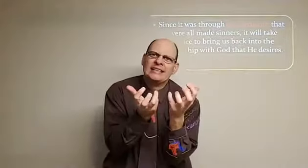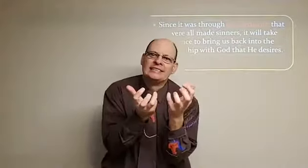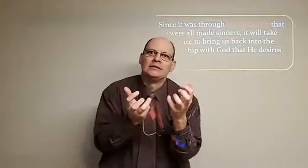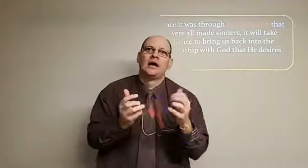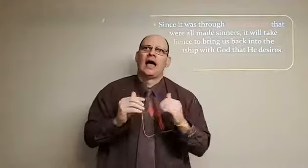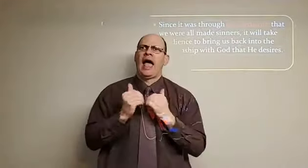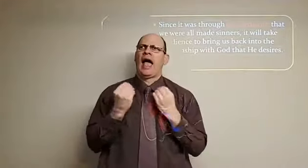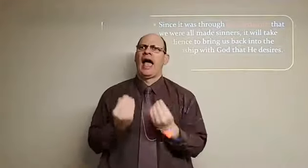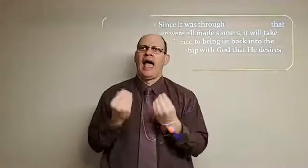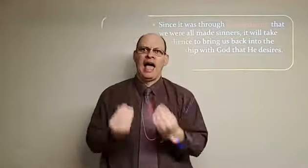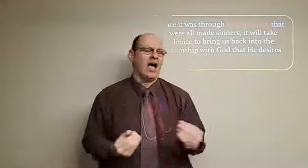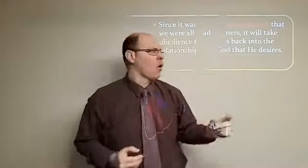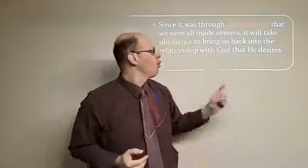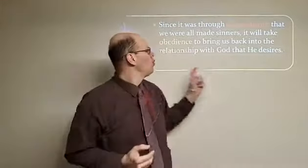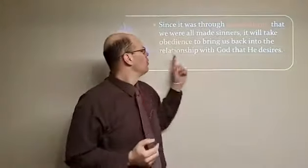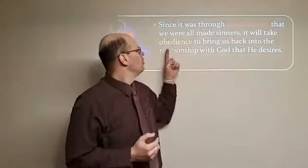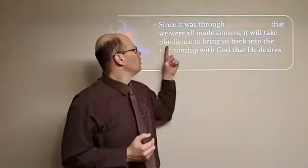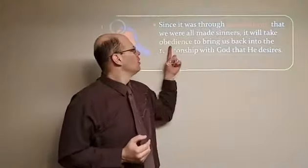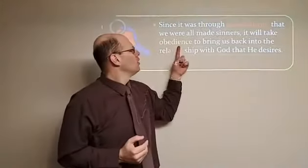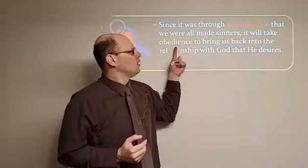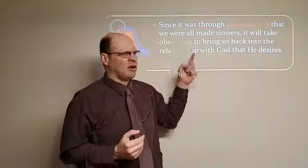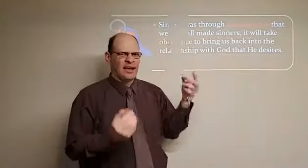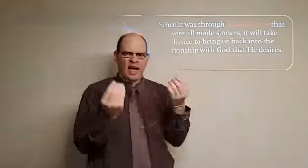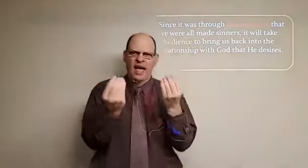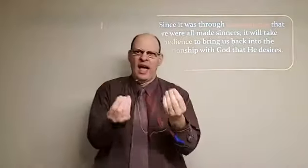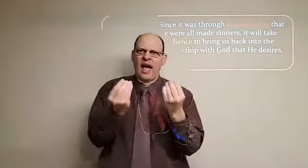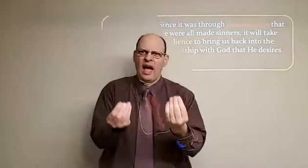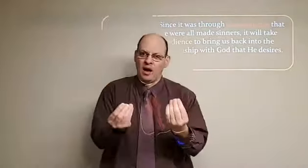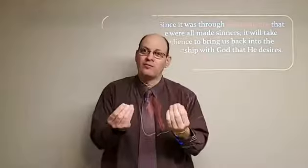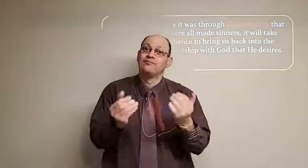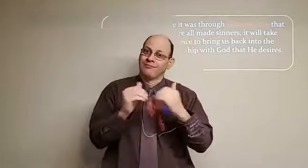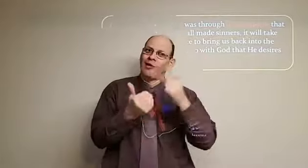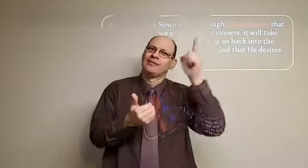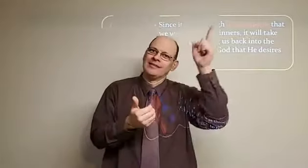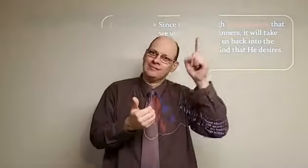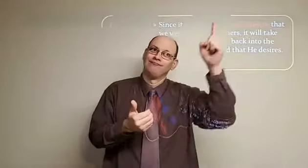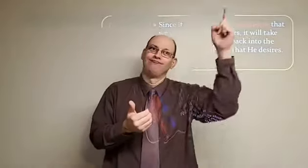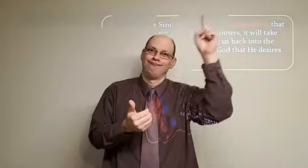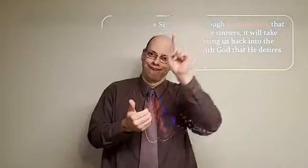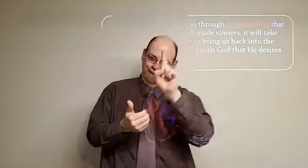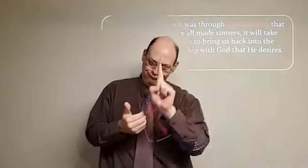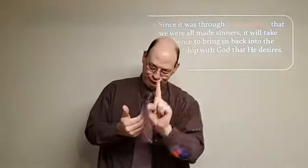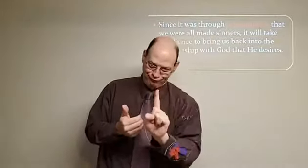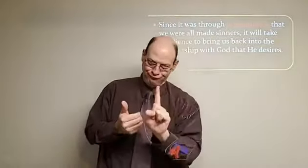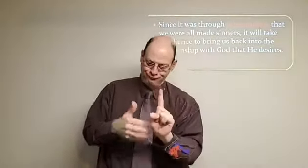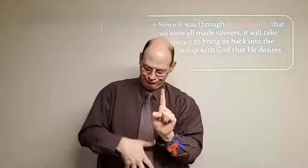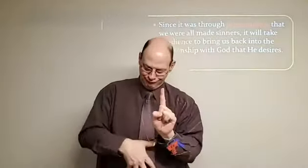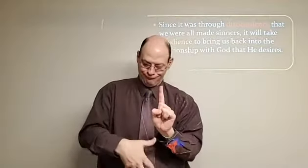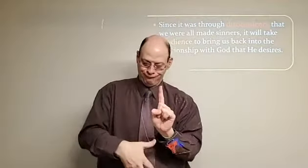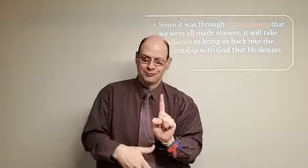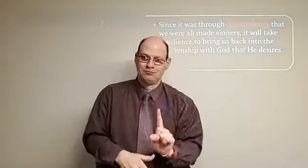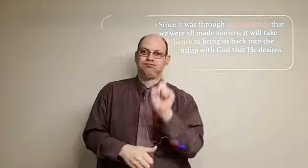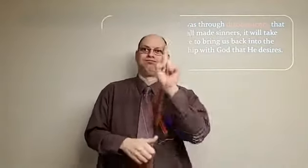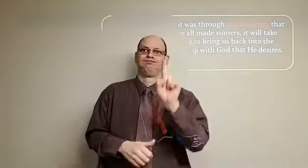so God wants that relationship back that he created with Adam and Eve